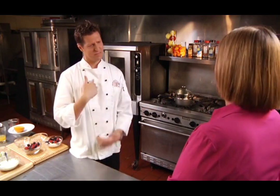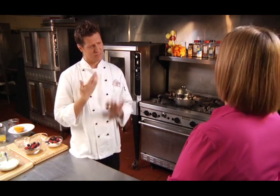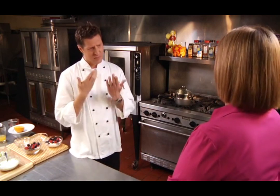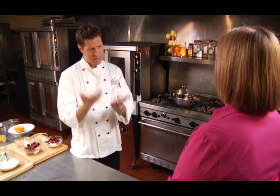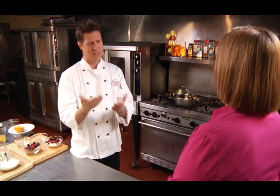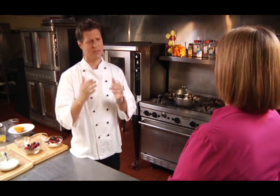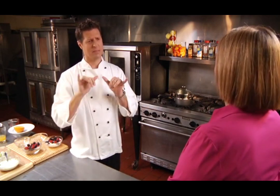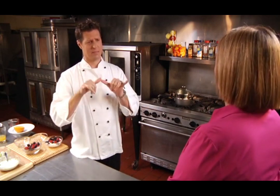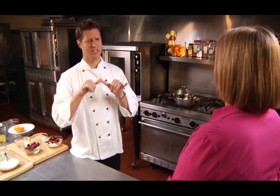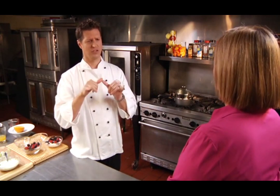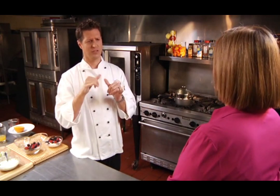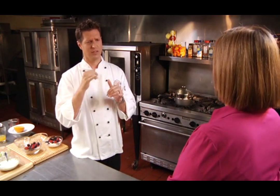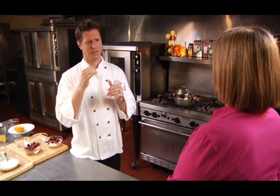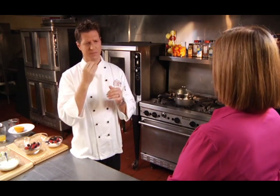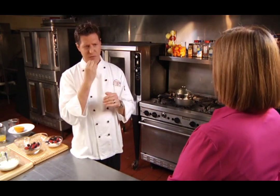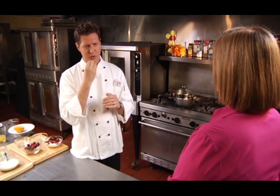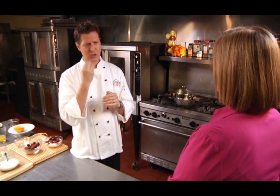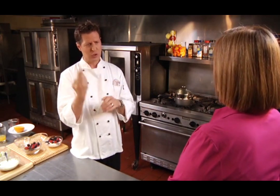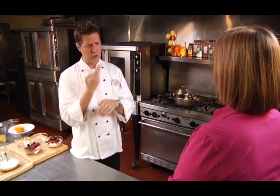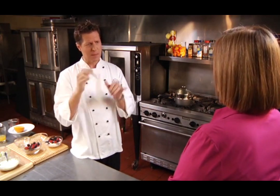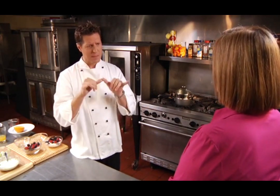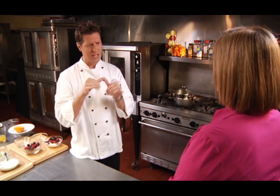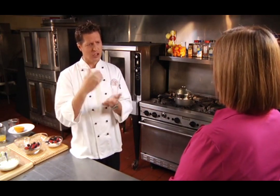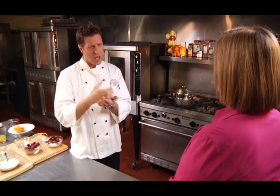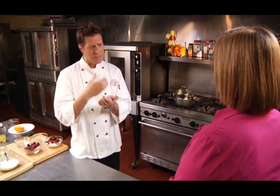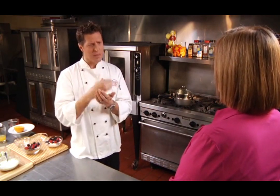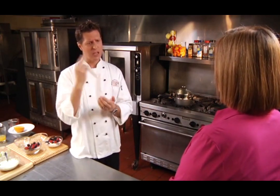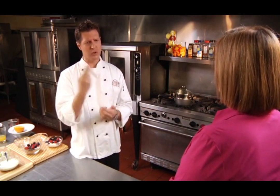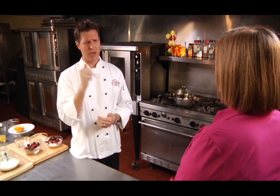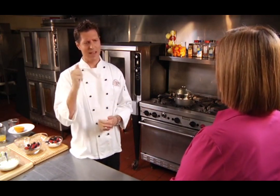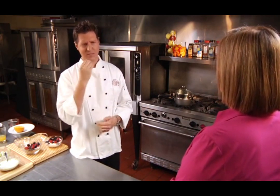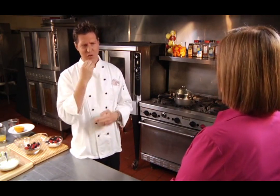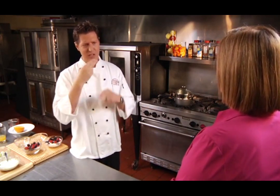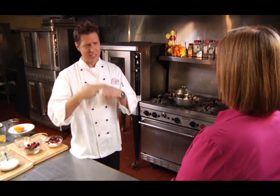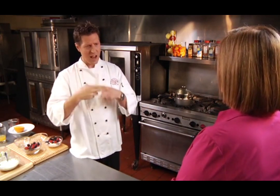I strongly recommend measuring foods with measuring cups and using a food scale.